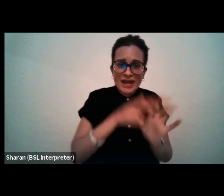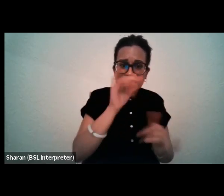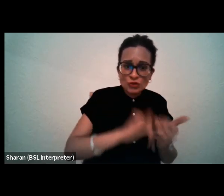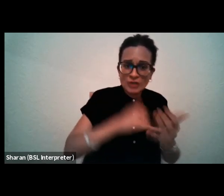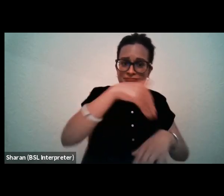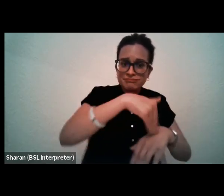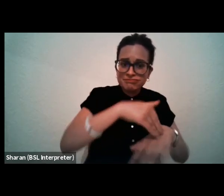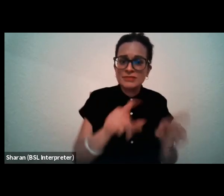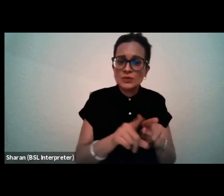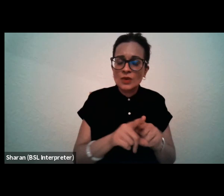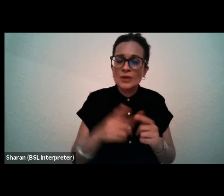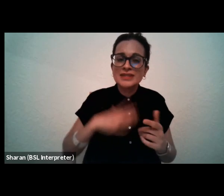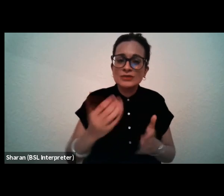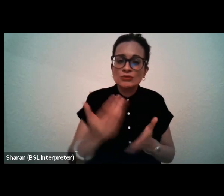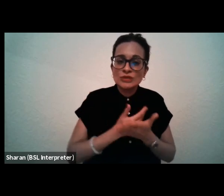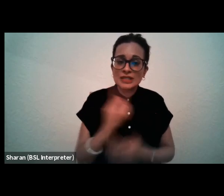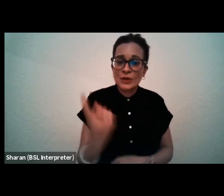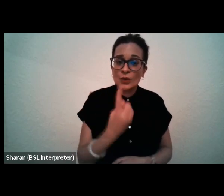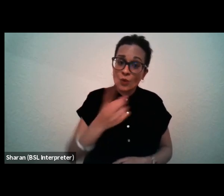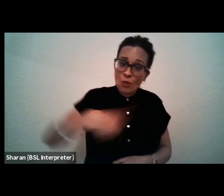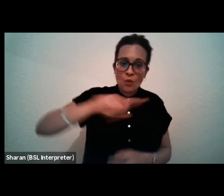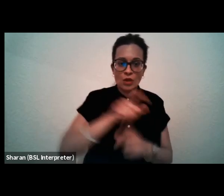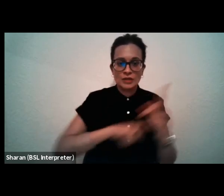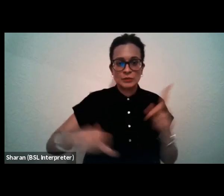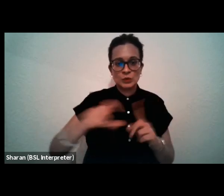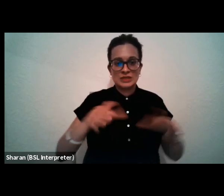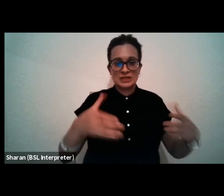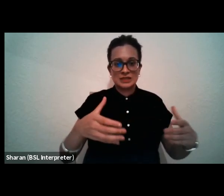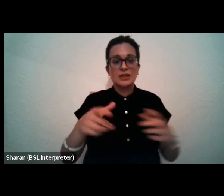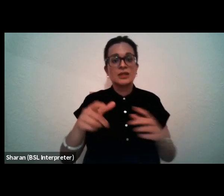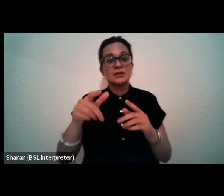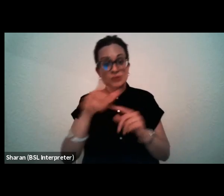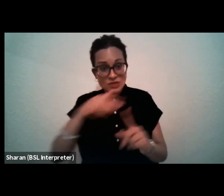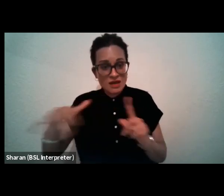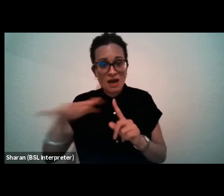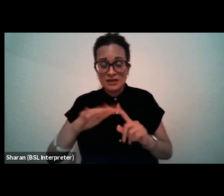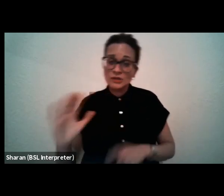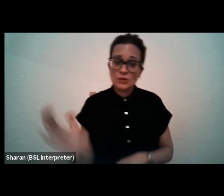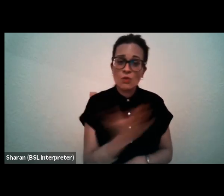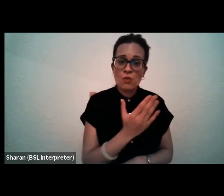all of our communities and societies, really.